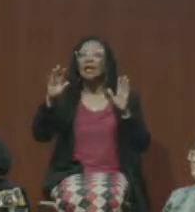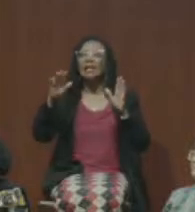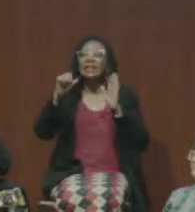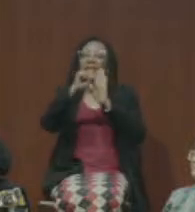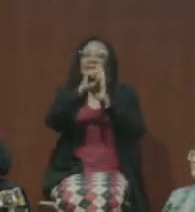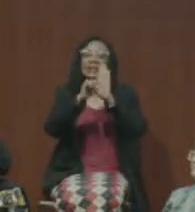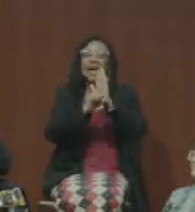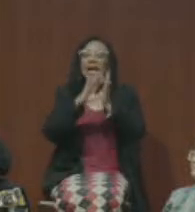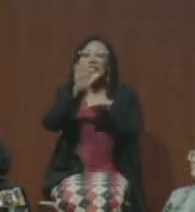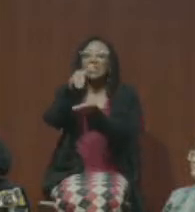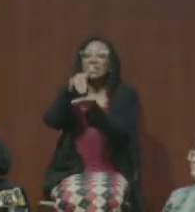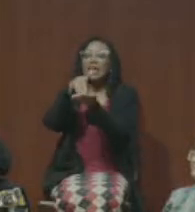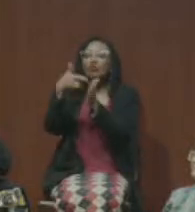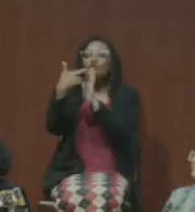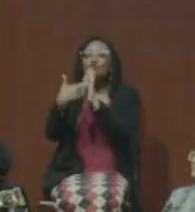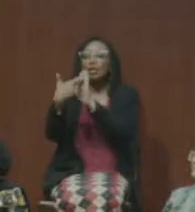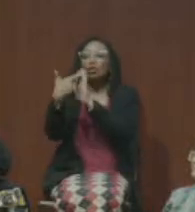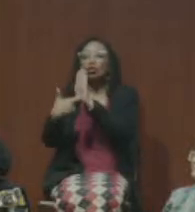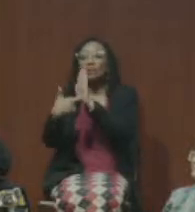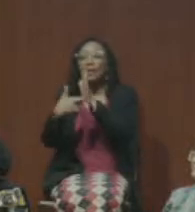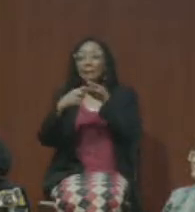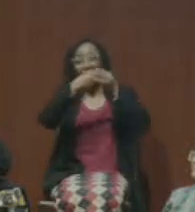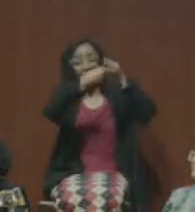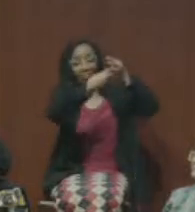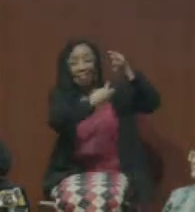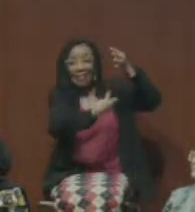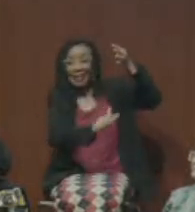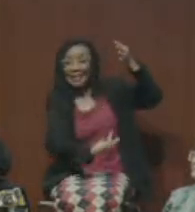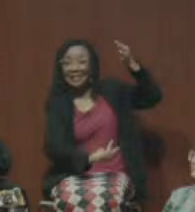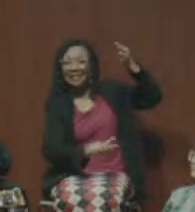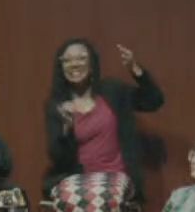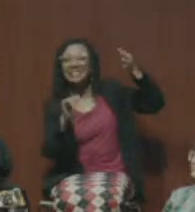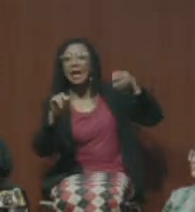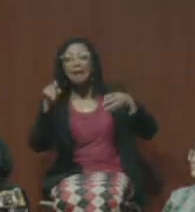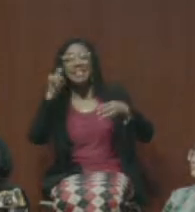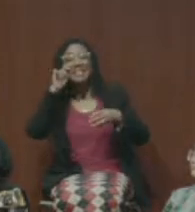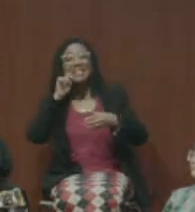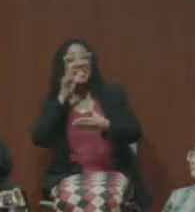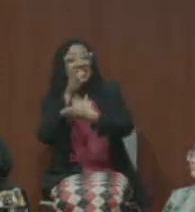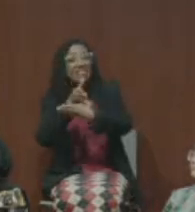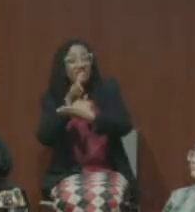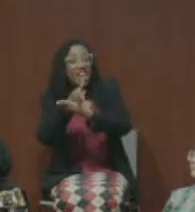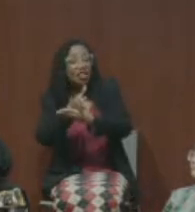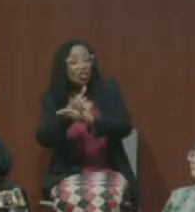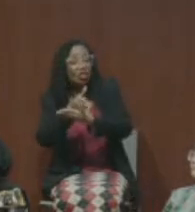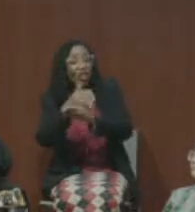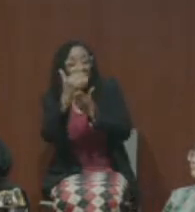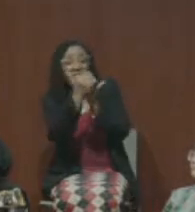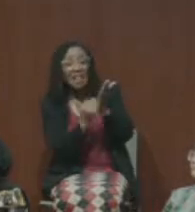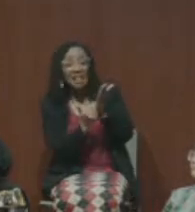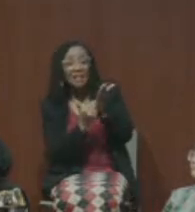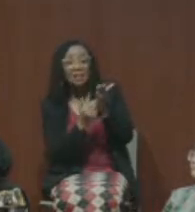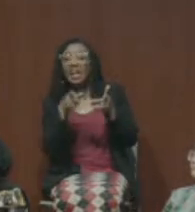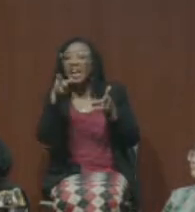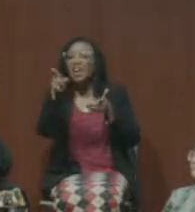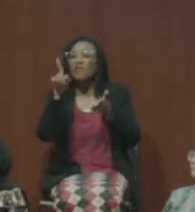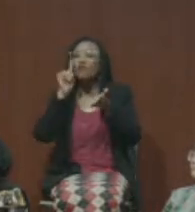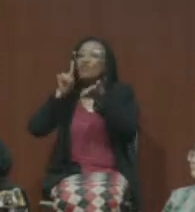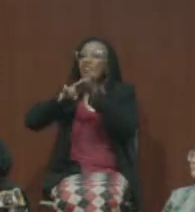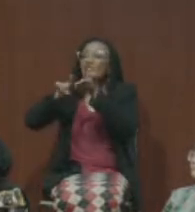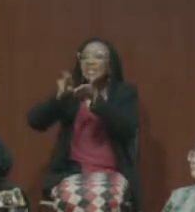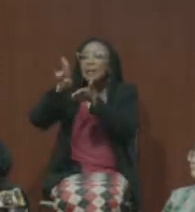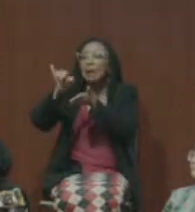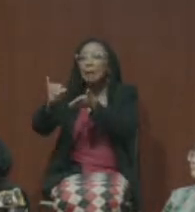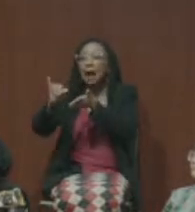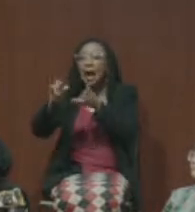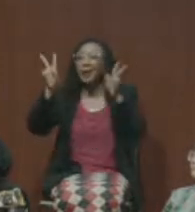Registry. And it's a list, much like the sex offender list, that if you're investigated by